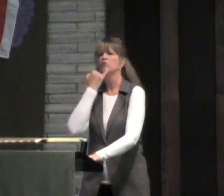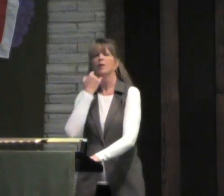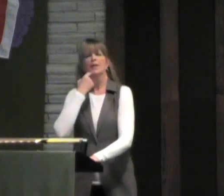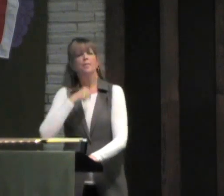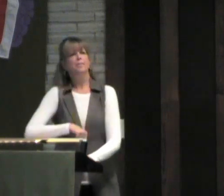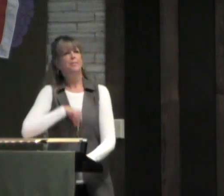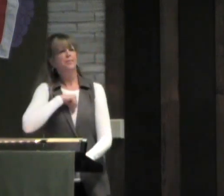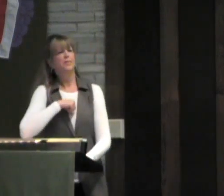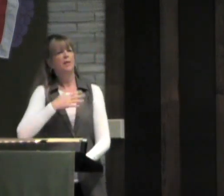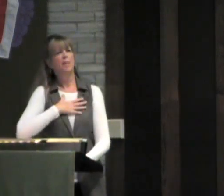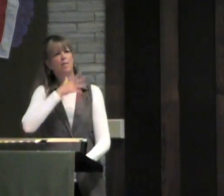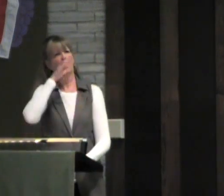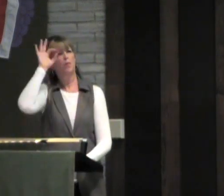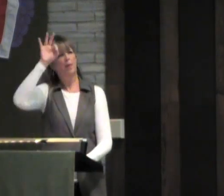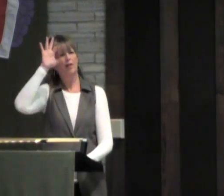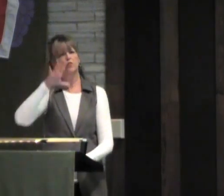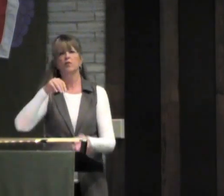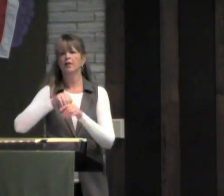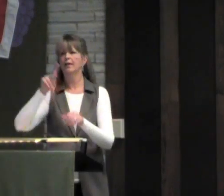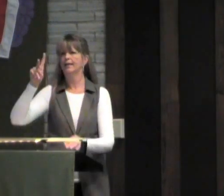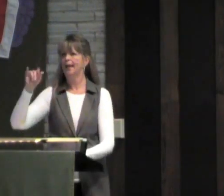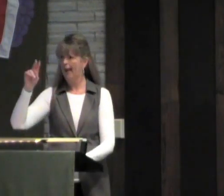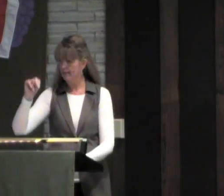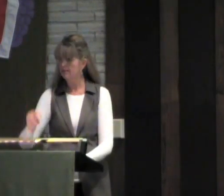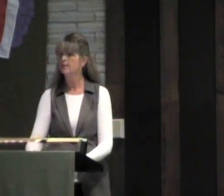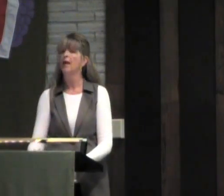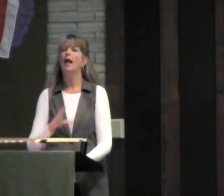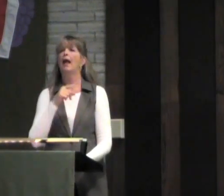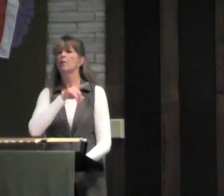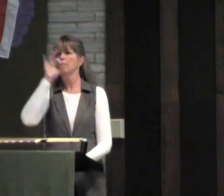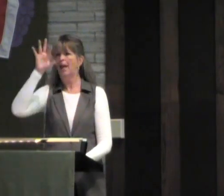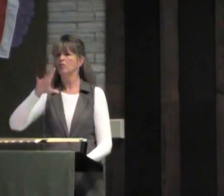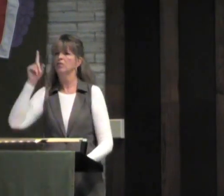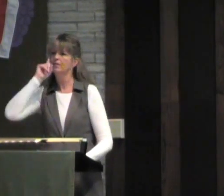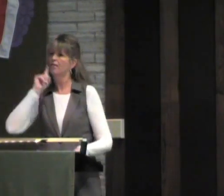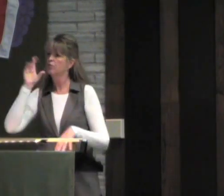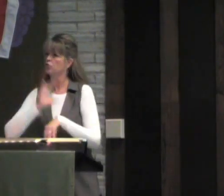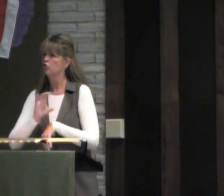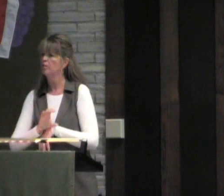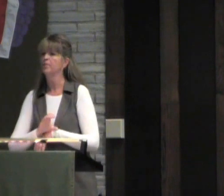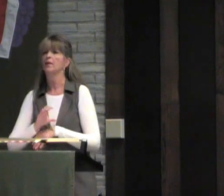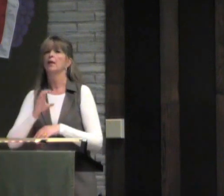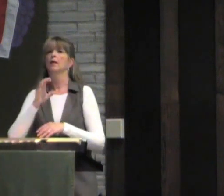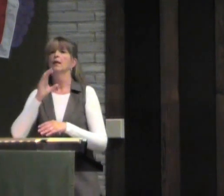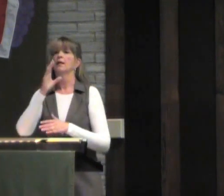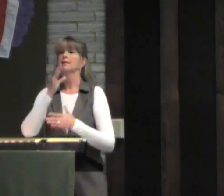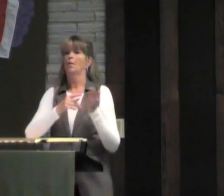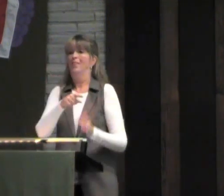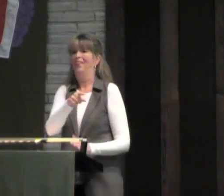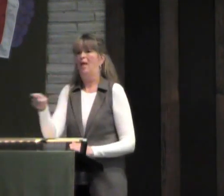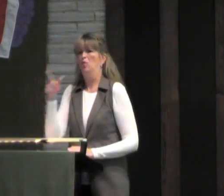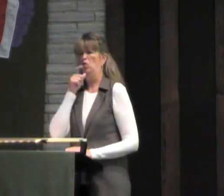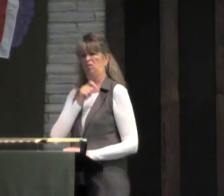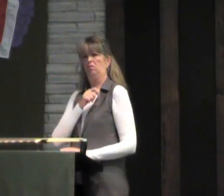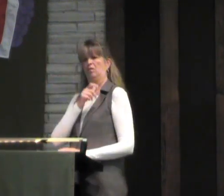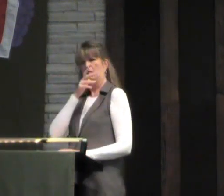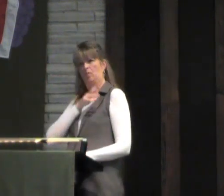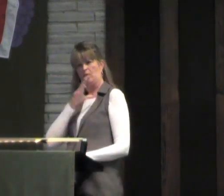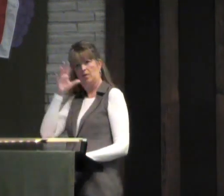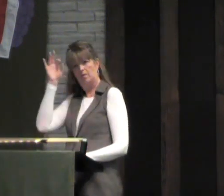pastor? And he'd say, oh, real proudly, he'd say, oh, she's in Kansas at a deaf church. And some of them